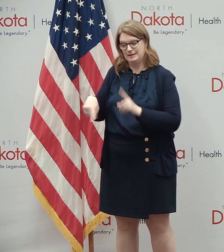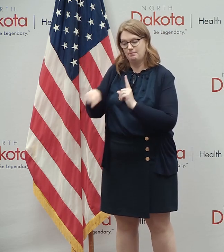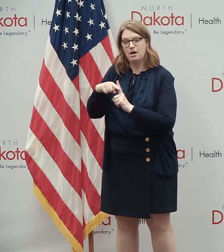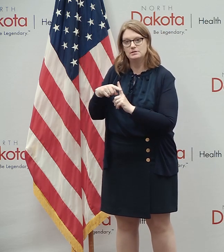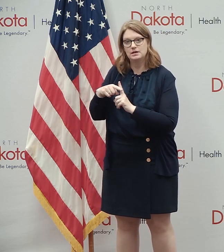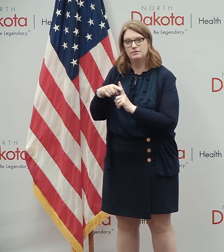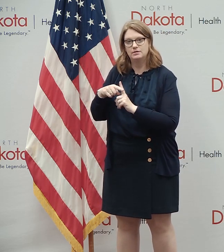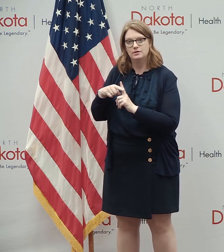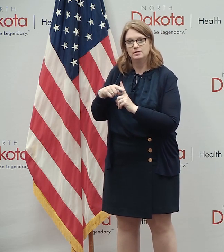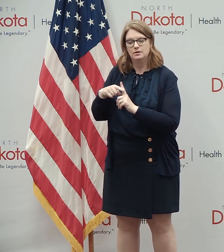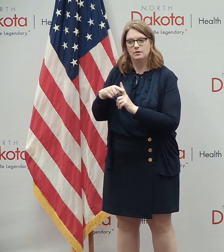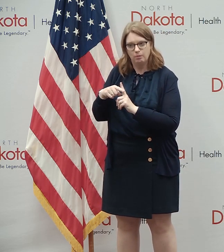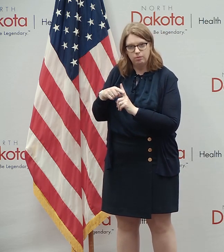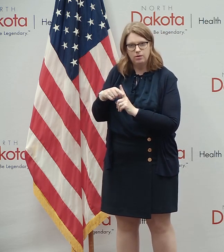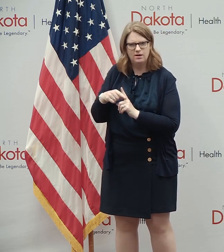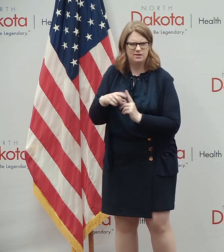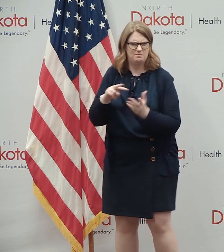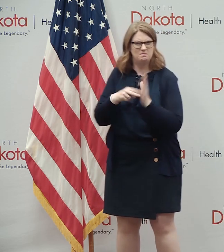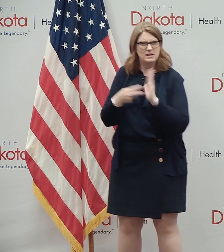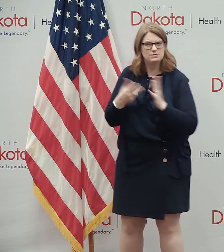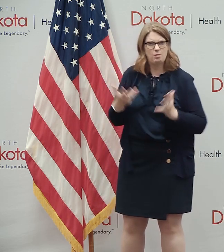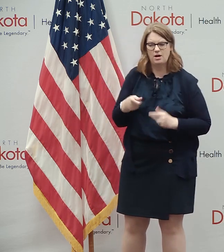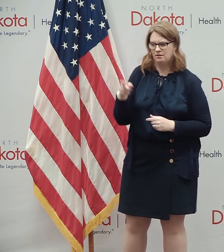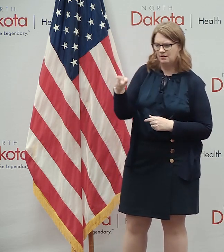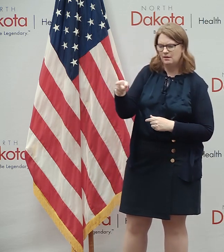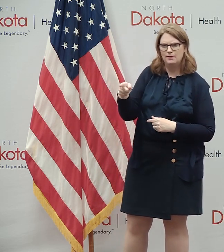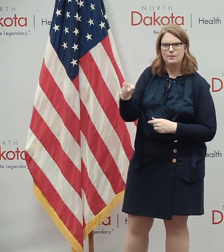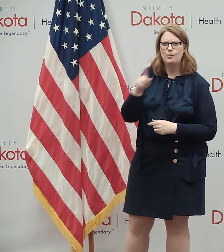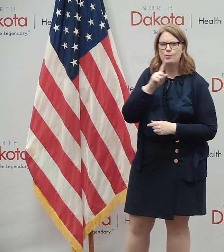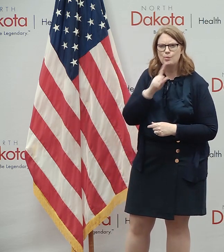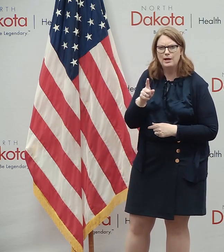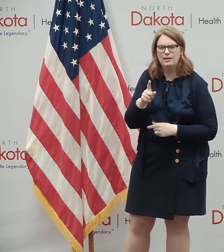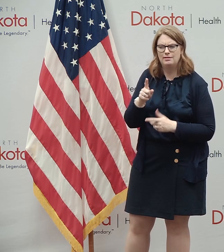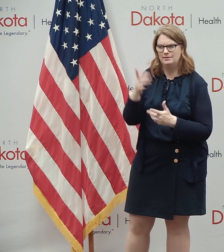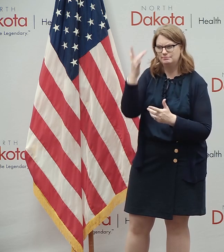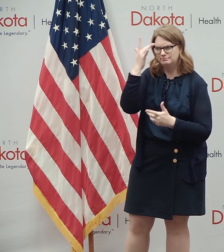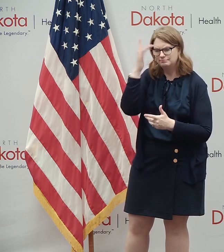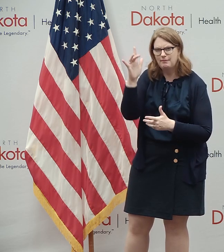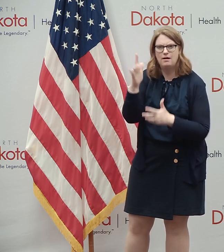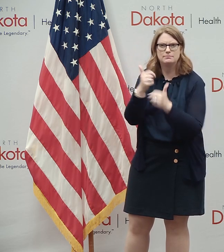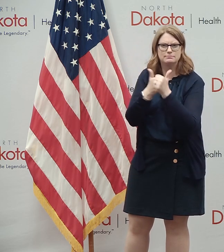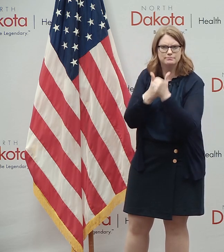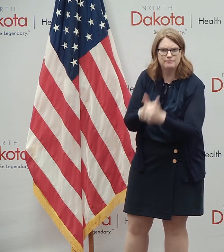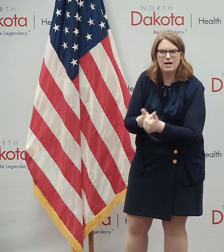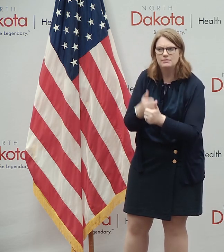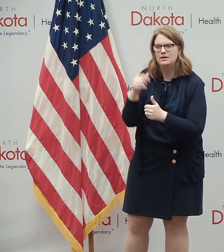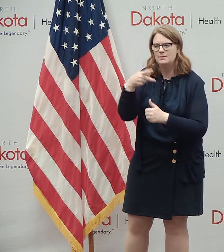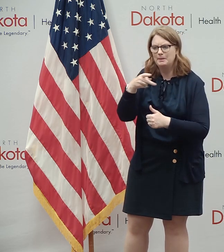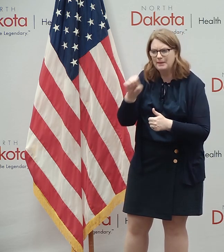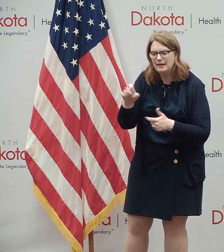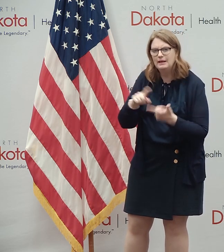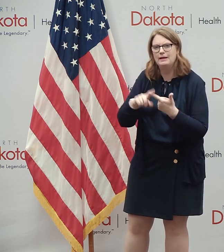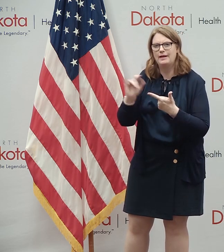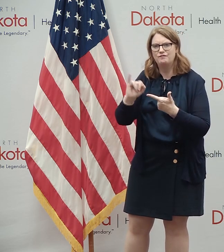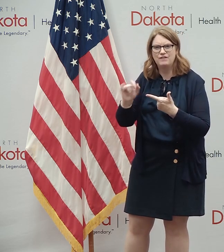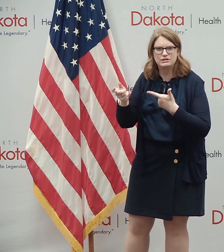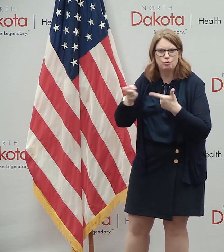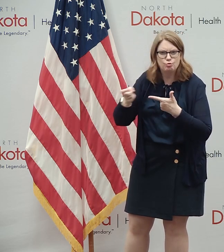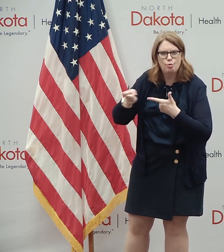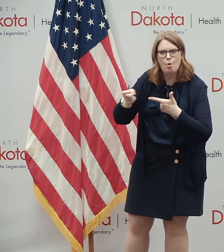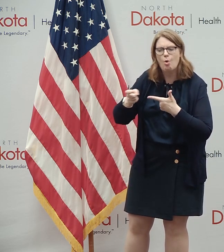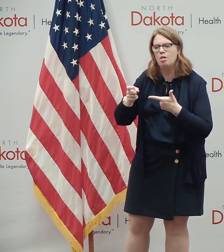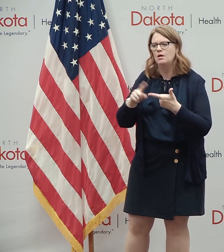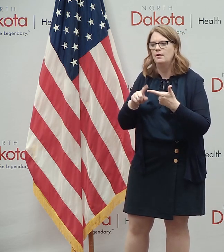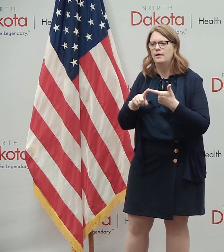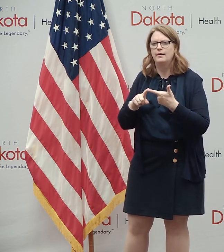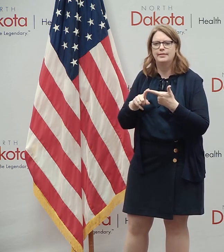means that Valley Senior was doing a great job of their proactive use with PPE, their infection control practices,